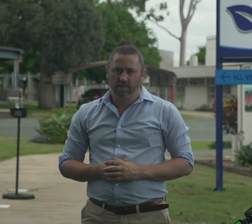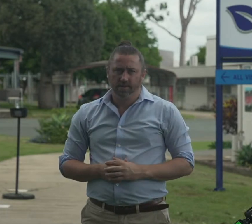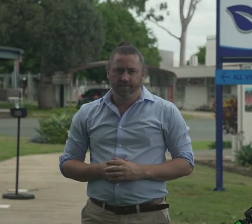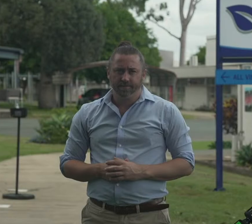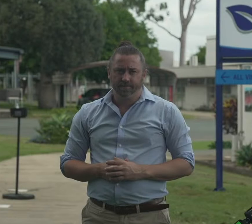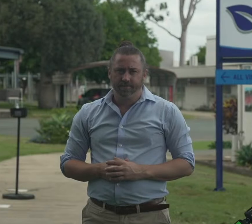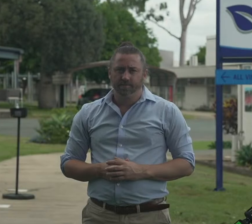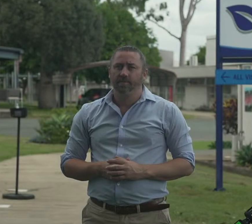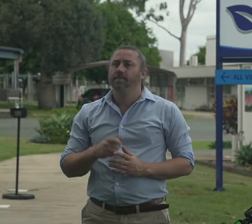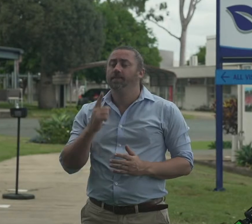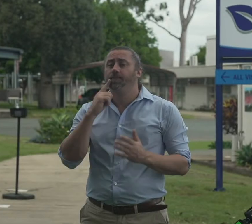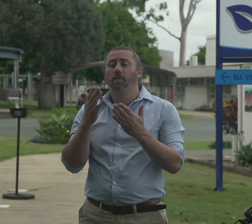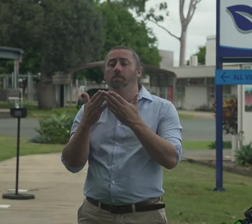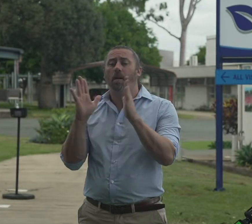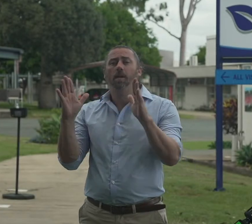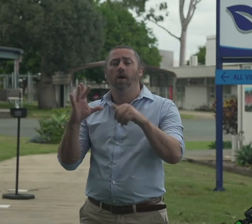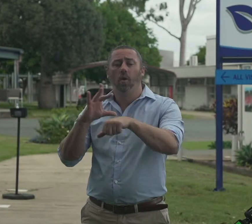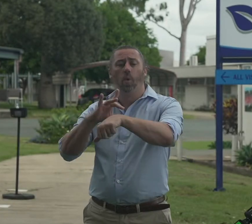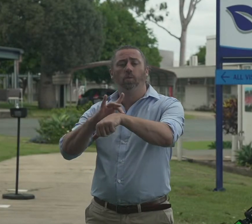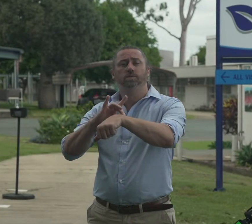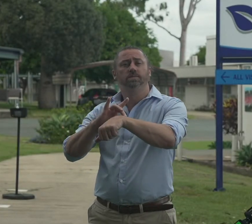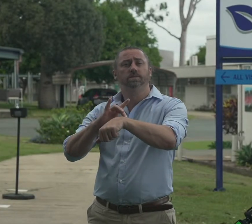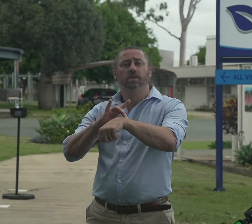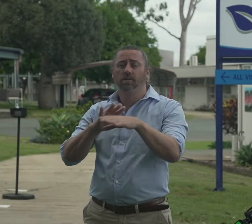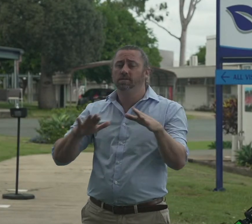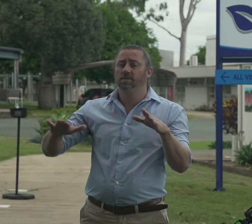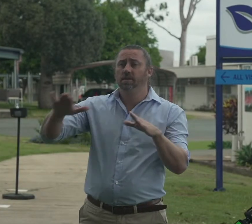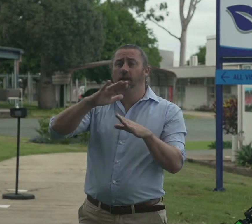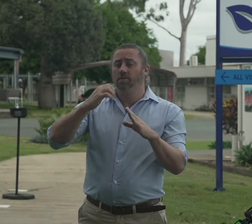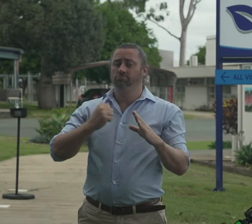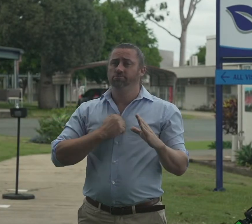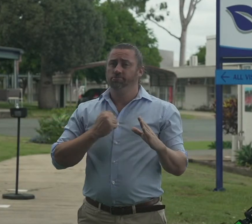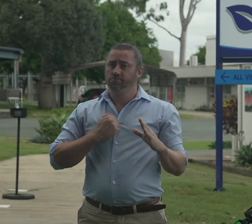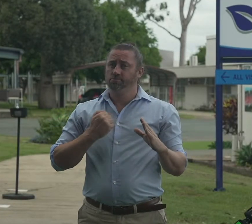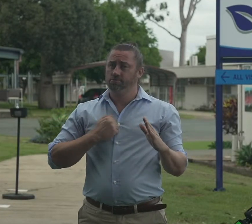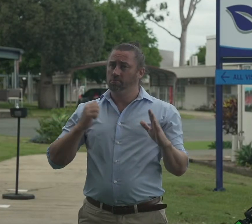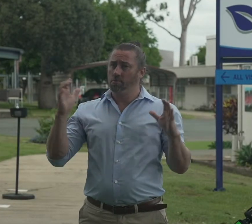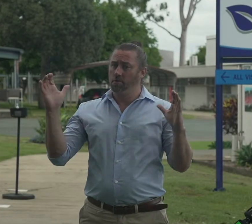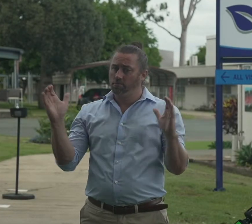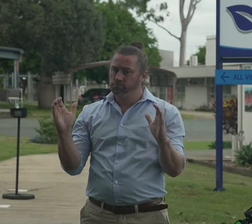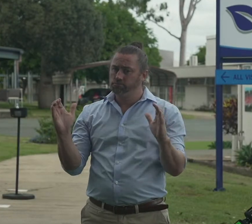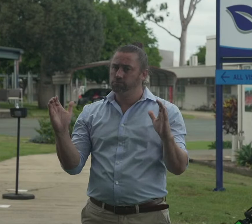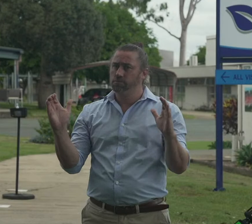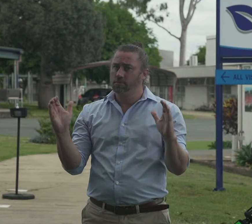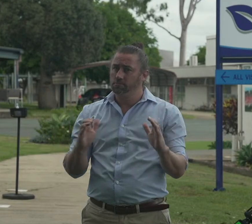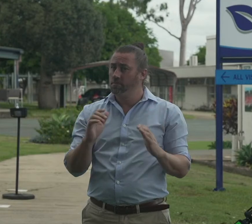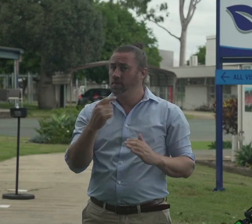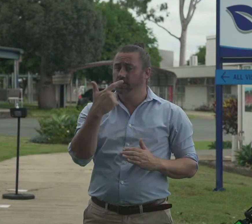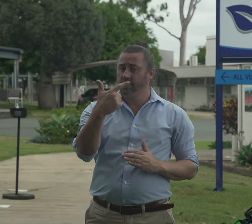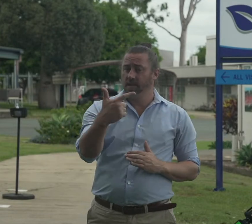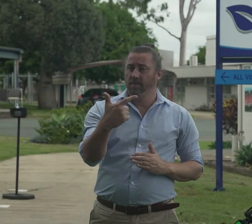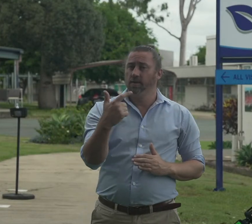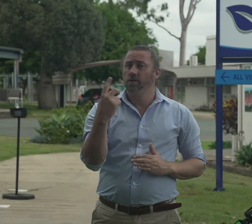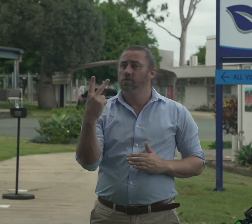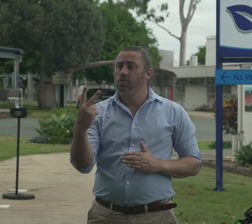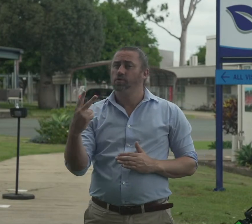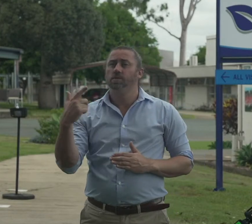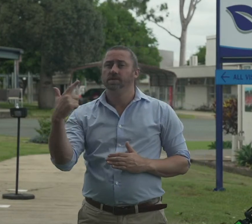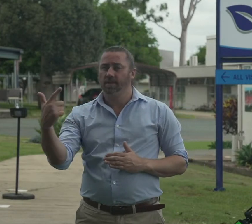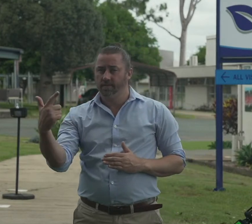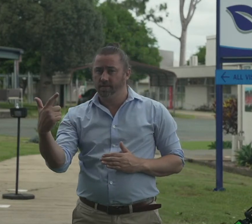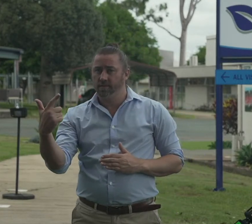our public hospital system, the numbers of patients in hospital continues to decline gradually down to 727